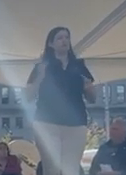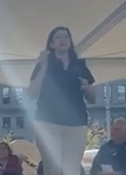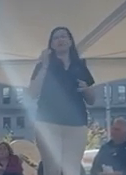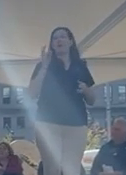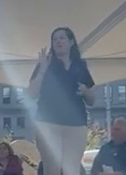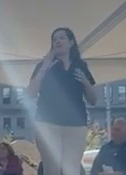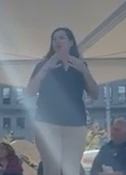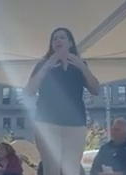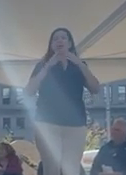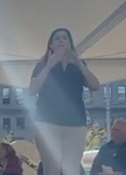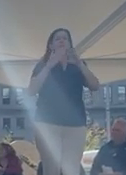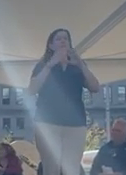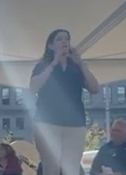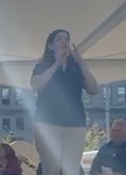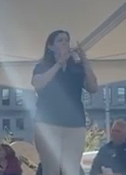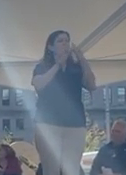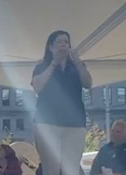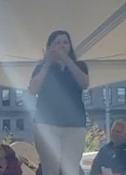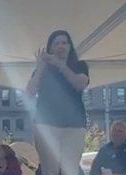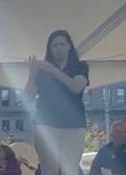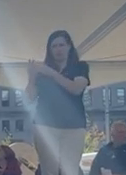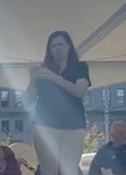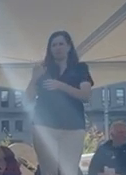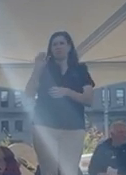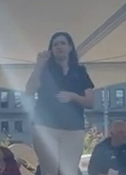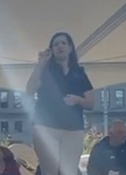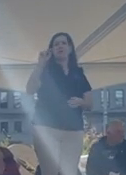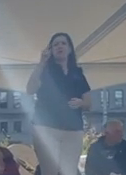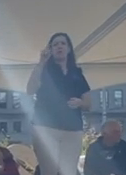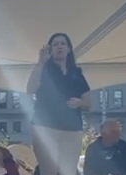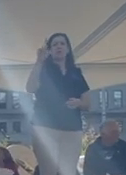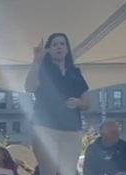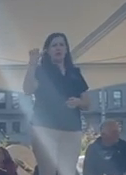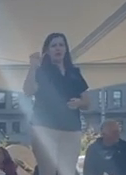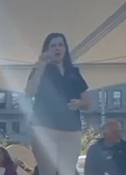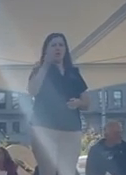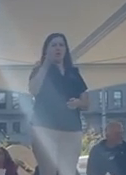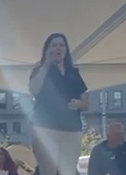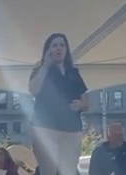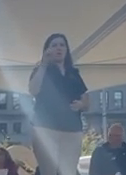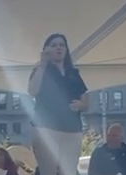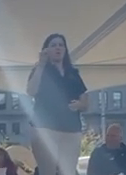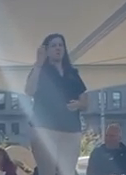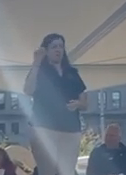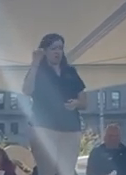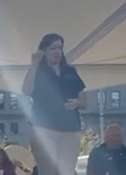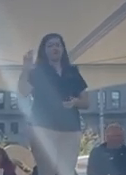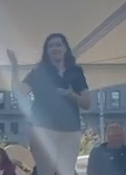of Community Relations, Angela Woodson. Angela.